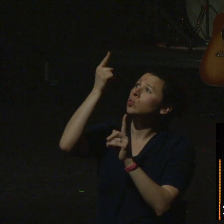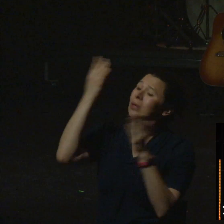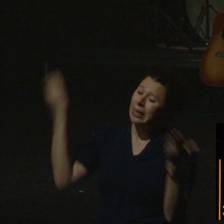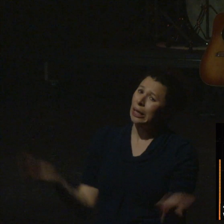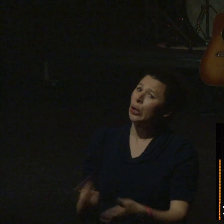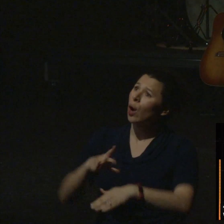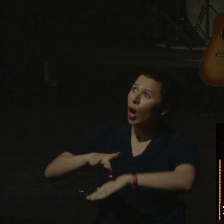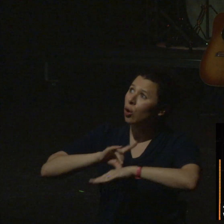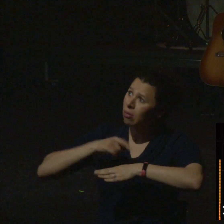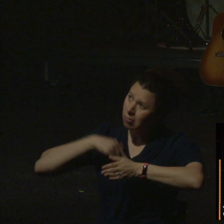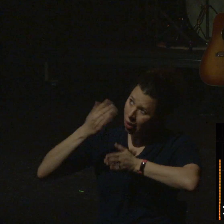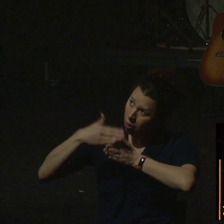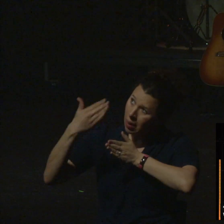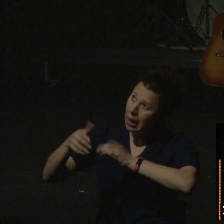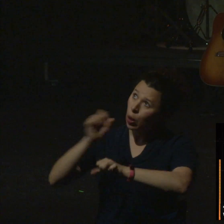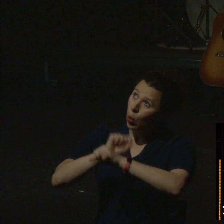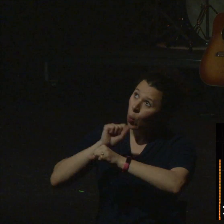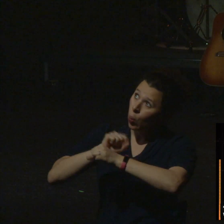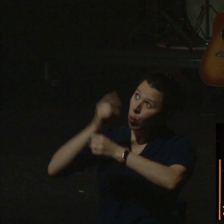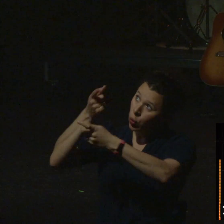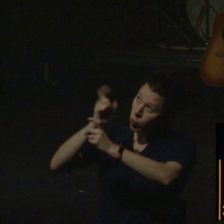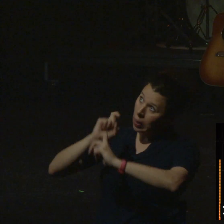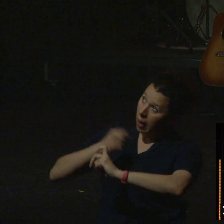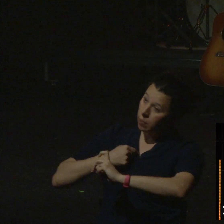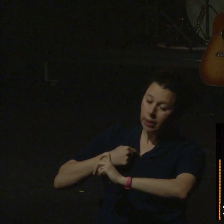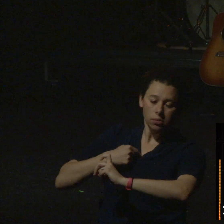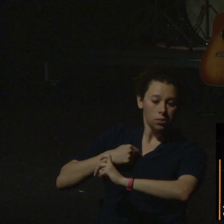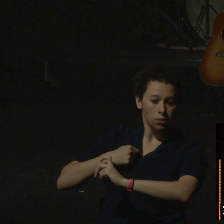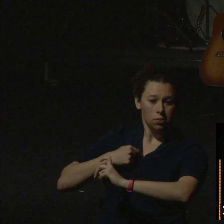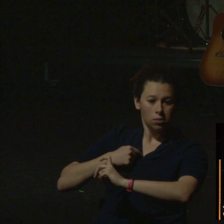completing the work you gave me to do.